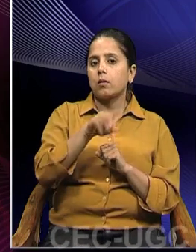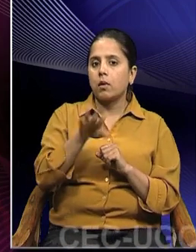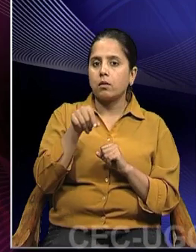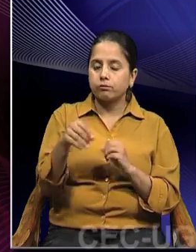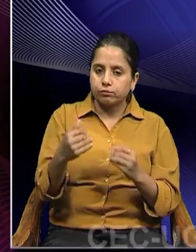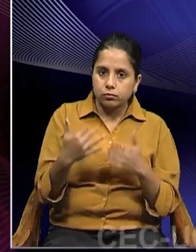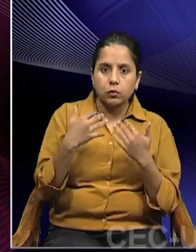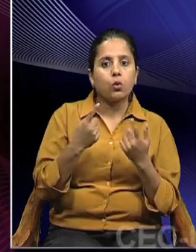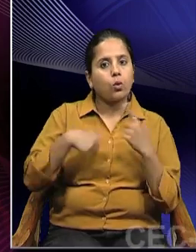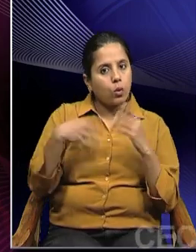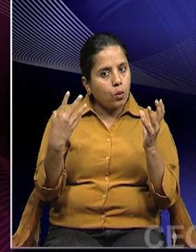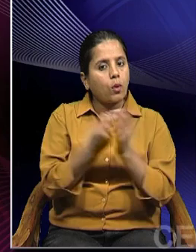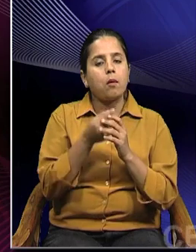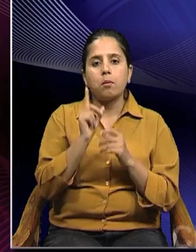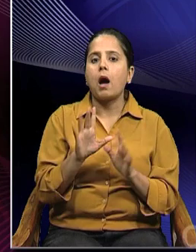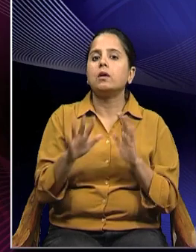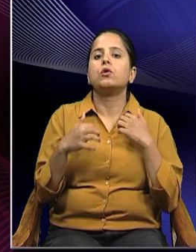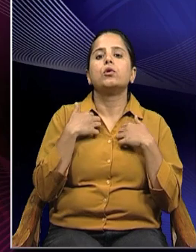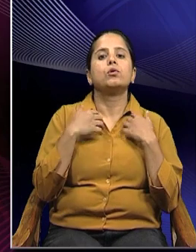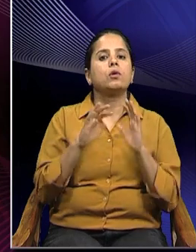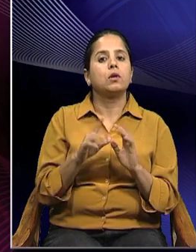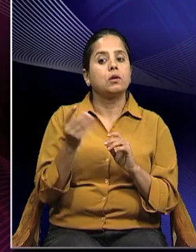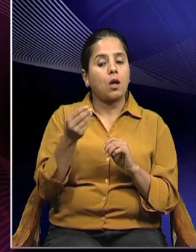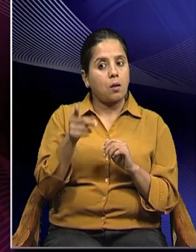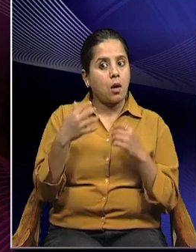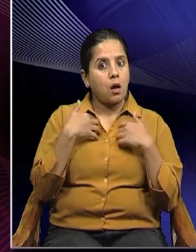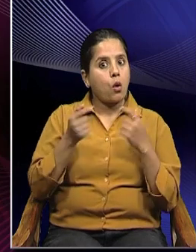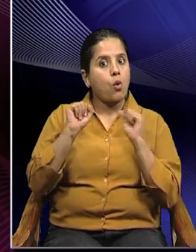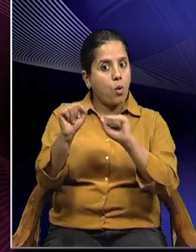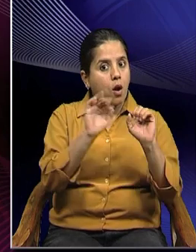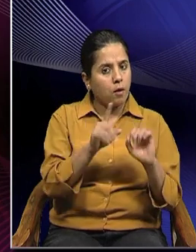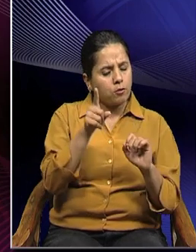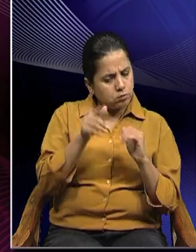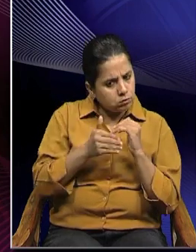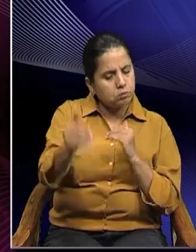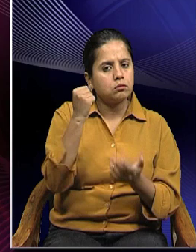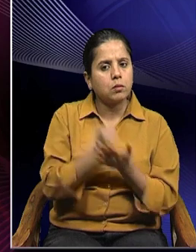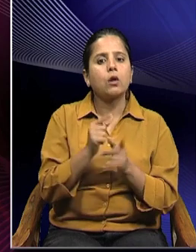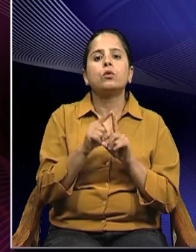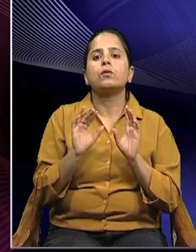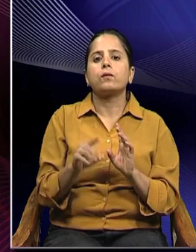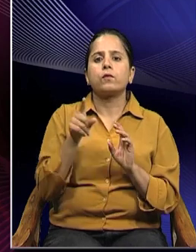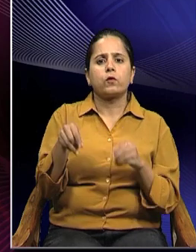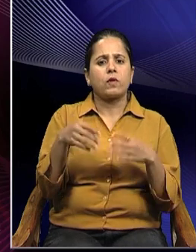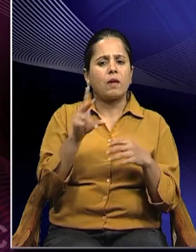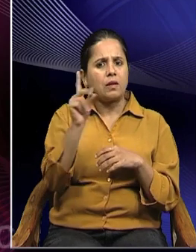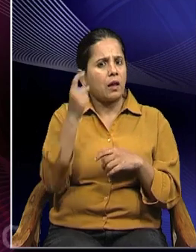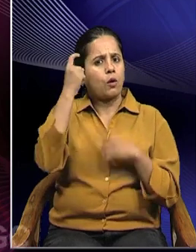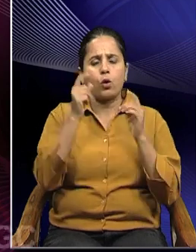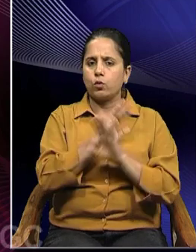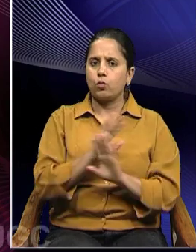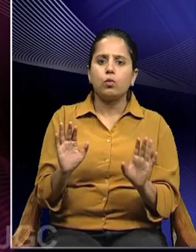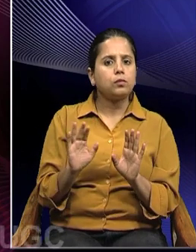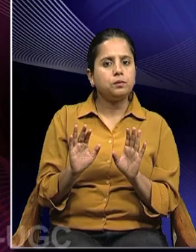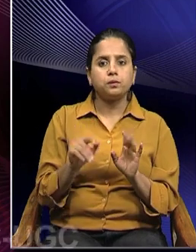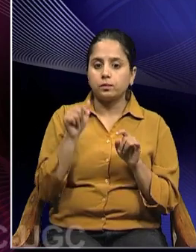enlightened collective interest. If something is there in collective interest, then you should go ahead, no need to give a second thought to it.